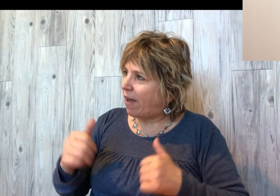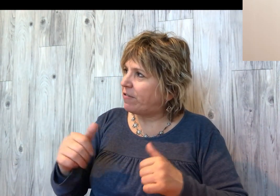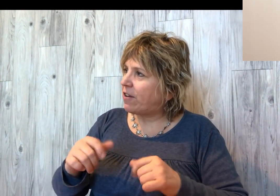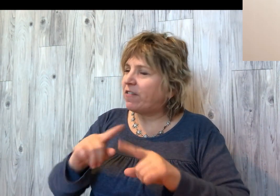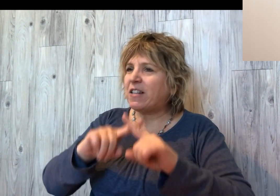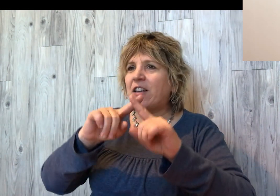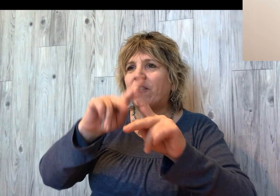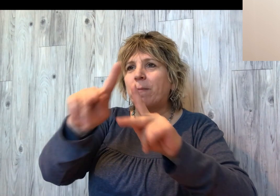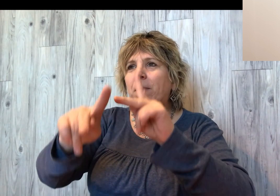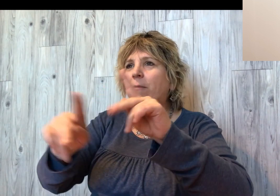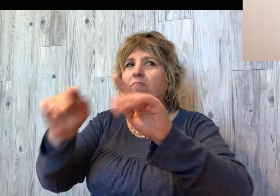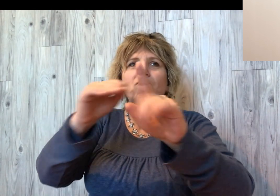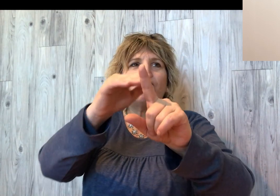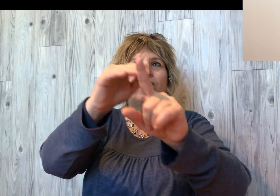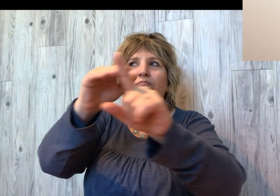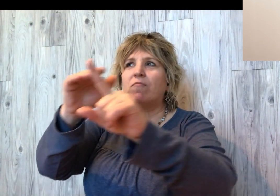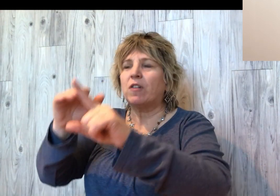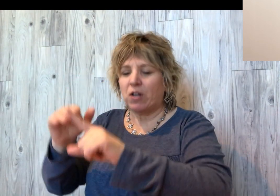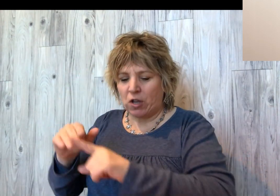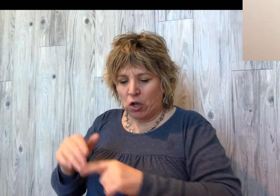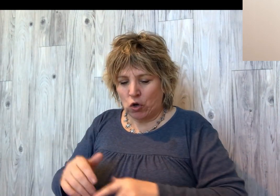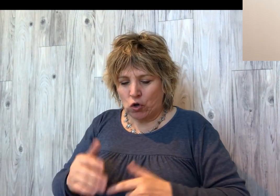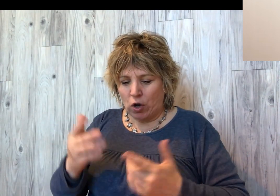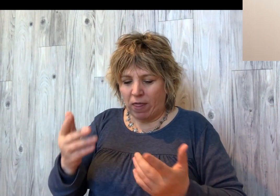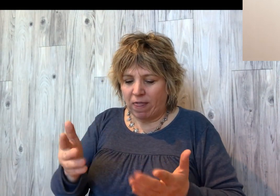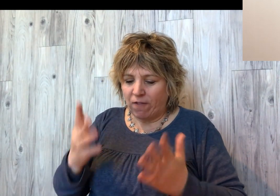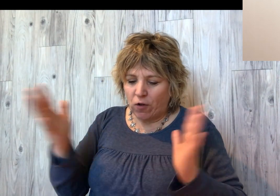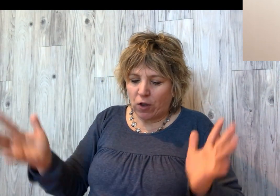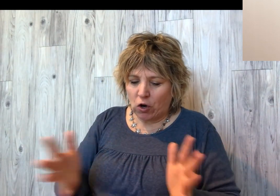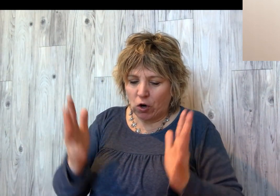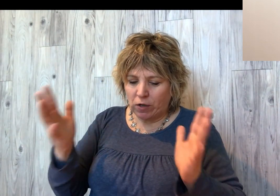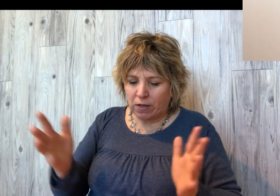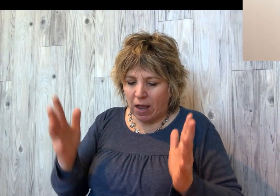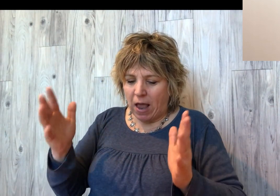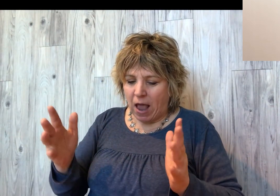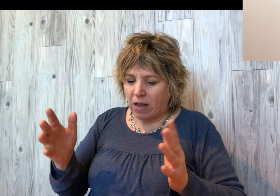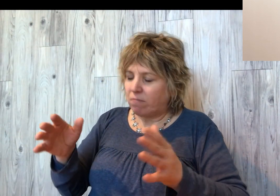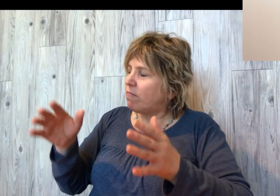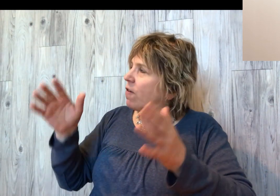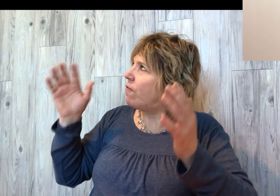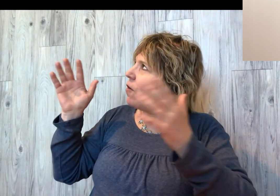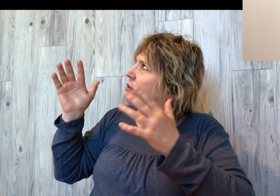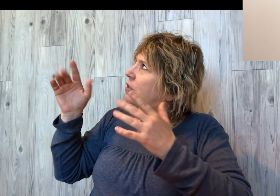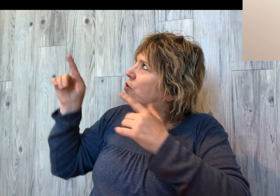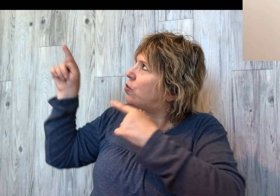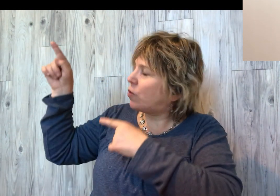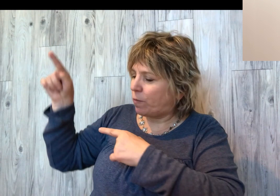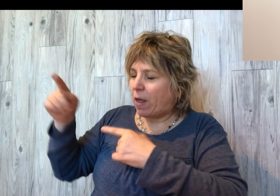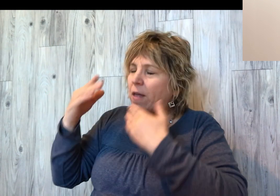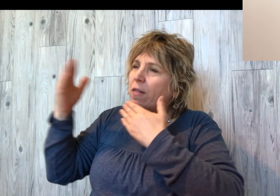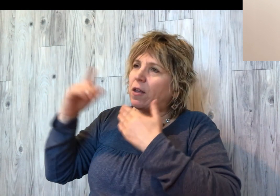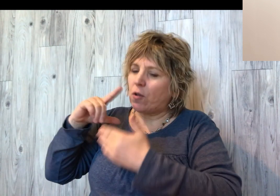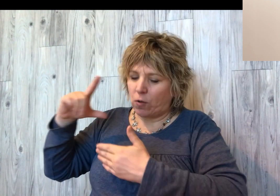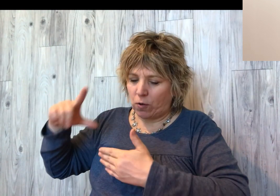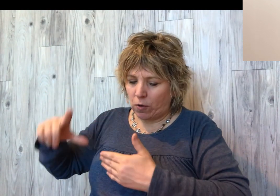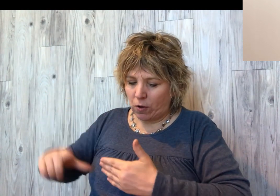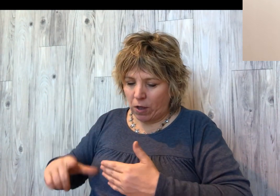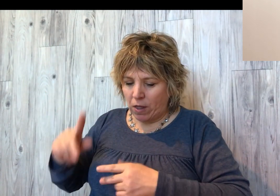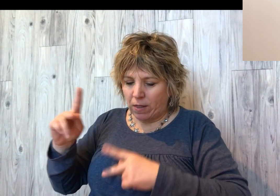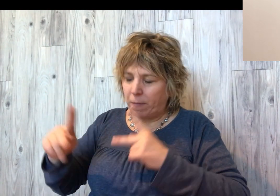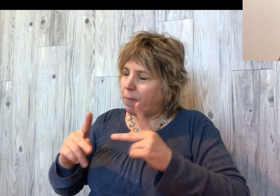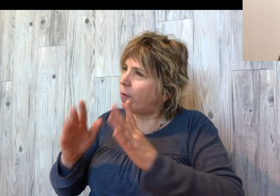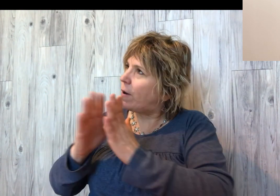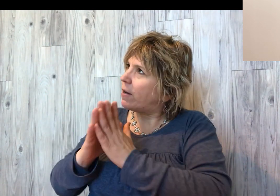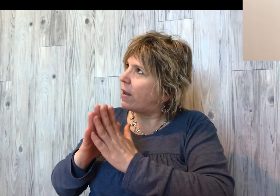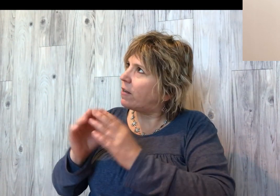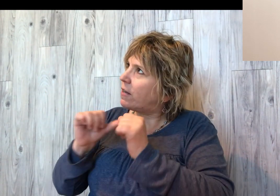do in the lives of people. I've heard from so many people during this series. Thank you for the encouragement that you're bringing, the direction that you're giving us. Thank you, Lord.